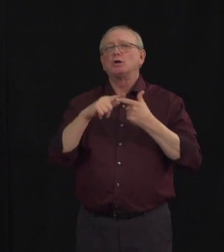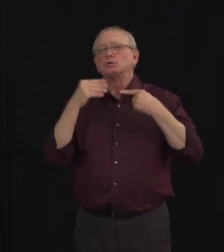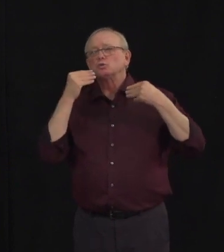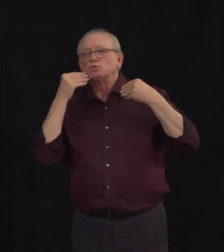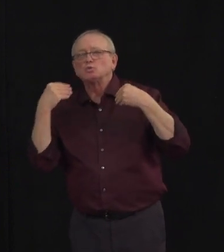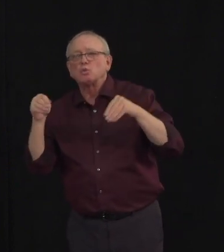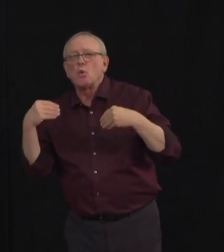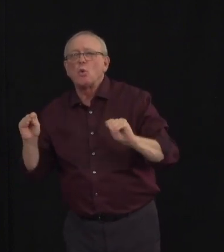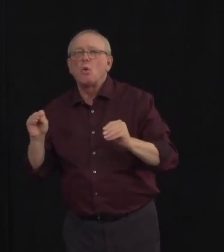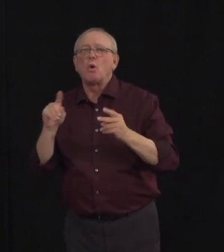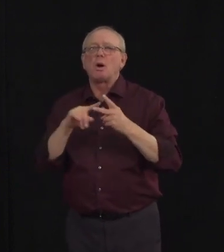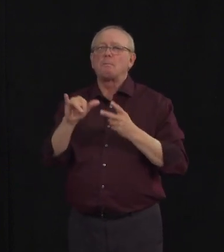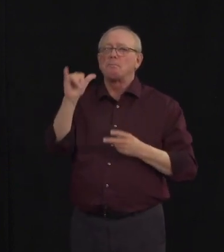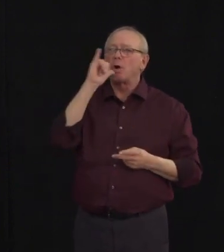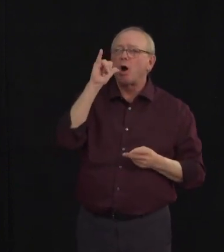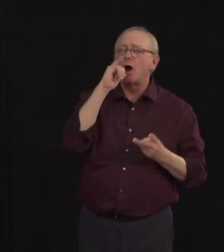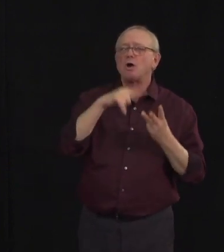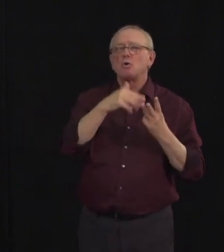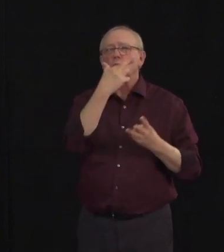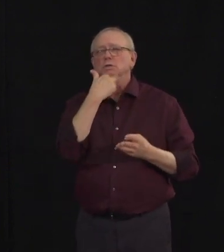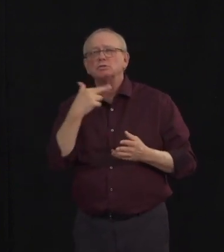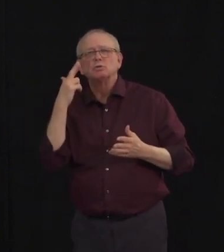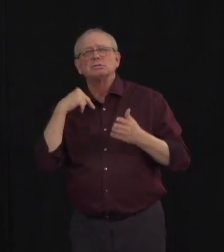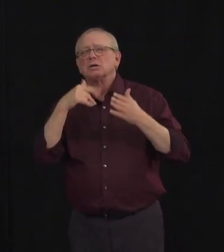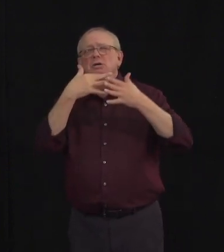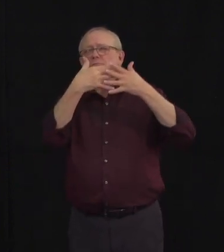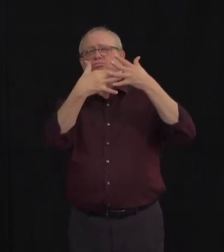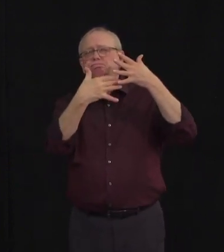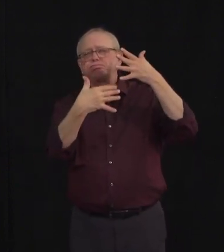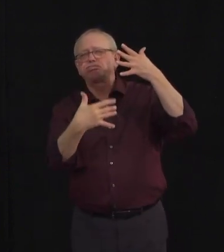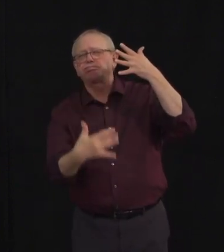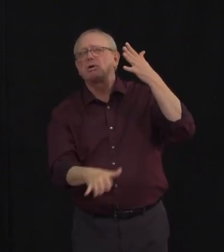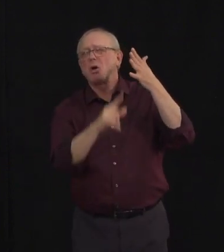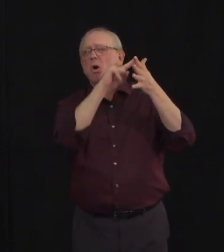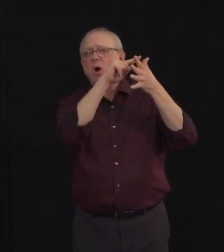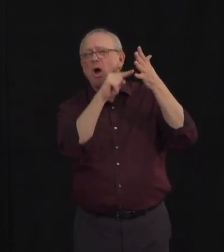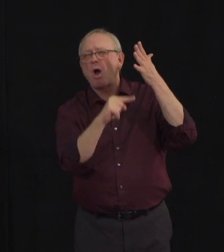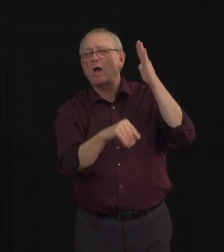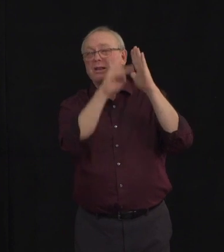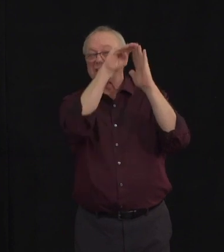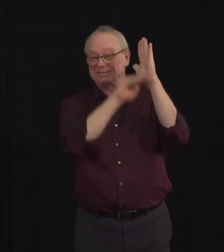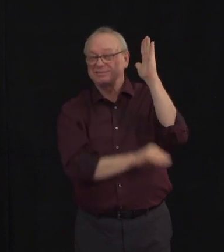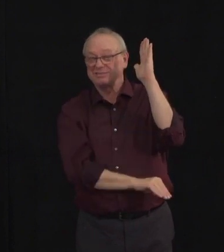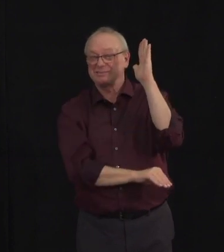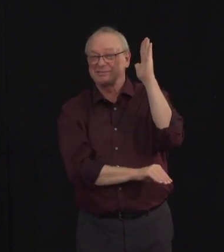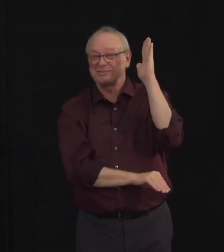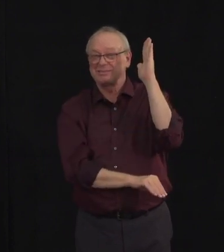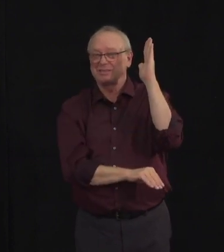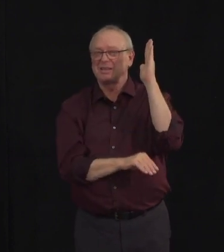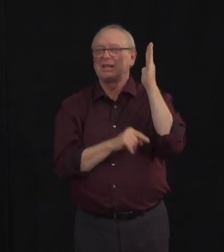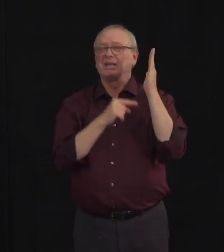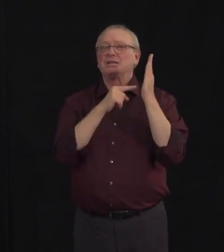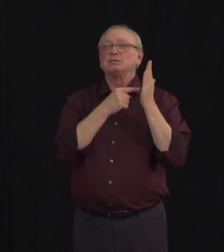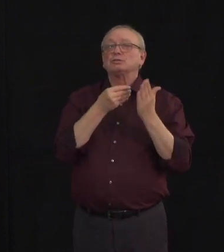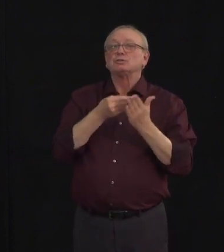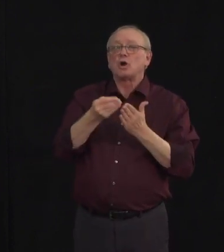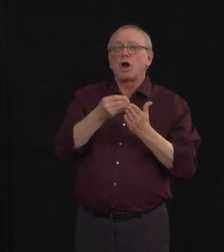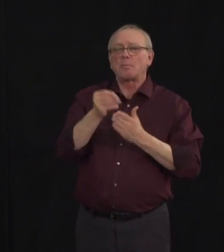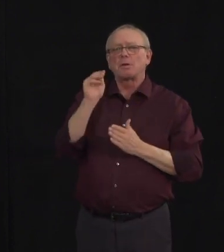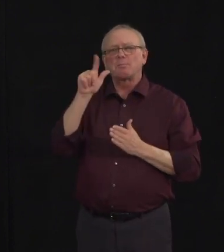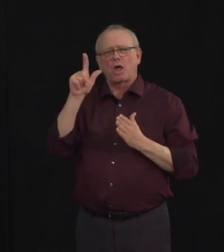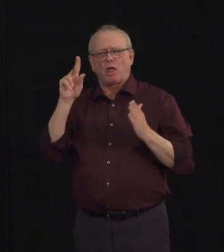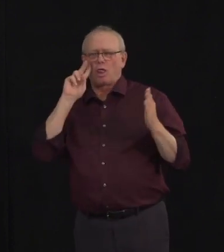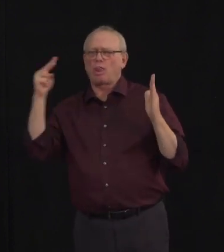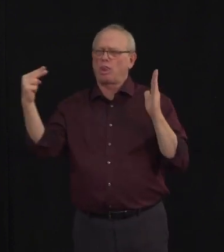we now have some additional guidance for. And so a shopping mall can go to that document, again, that's the workplace